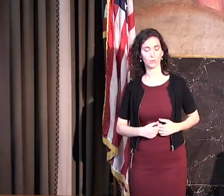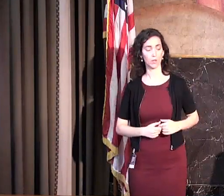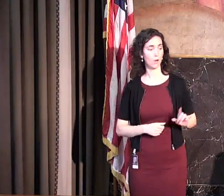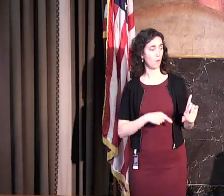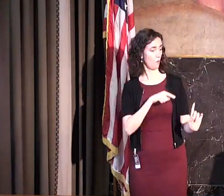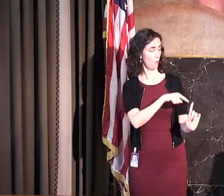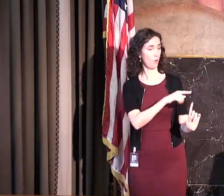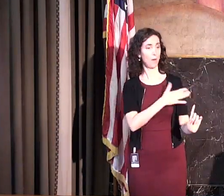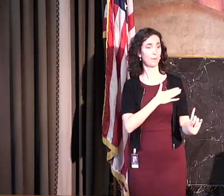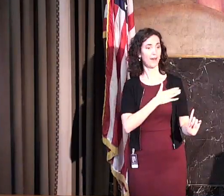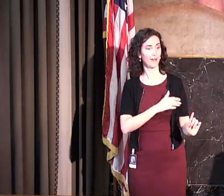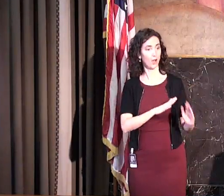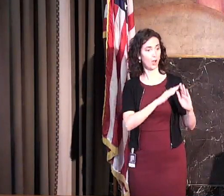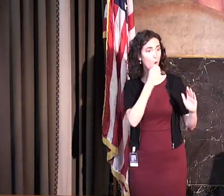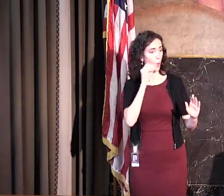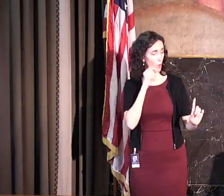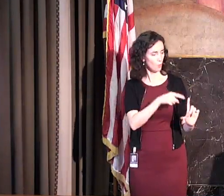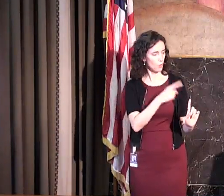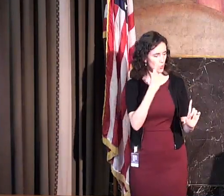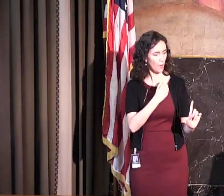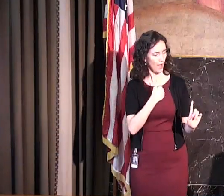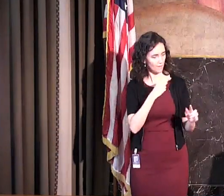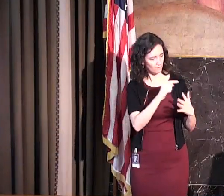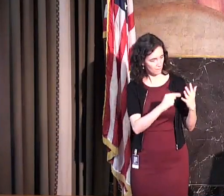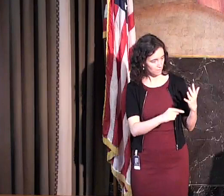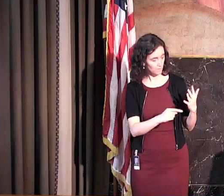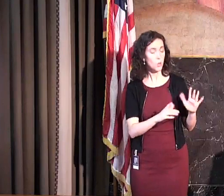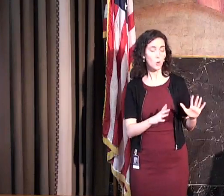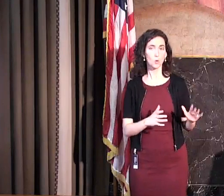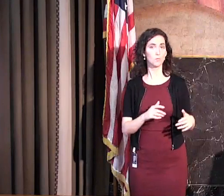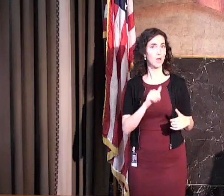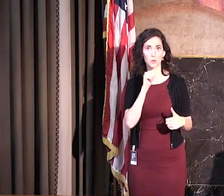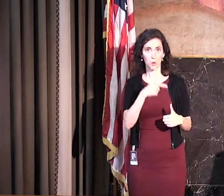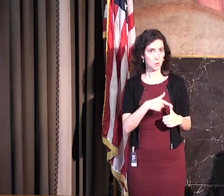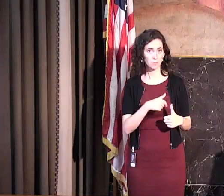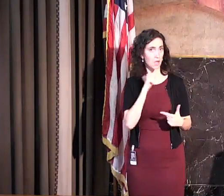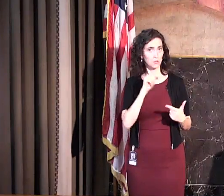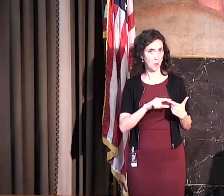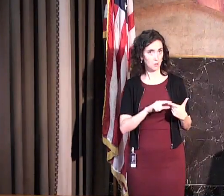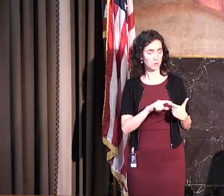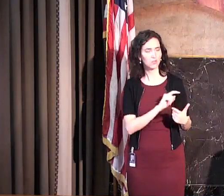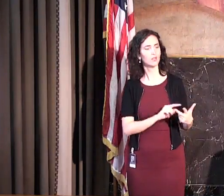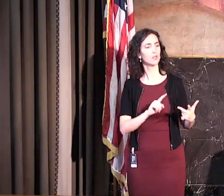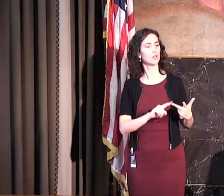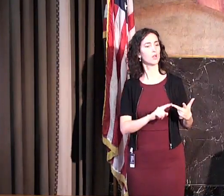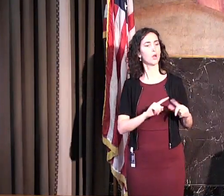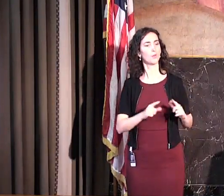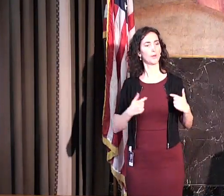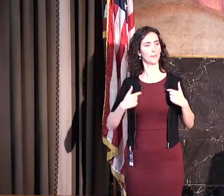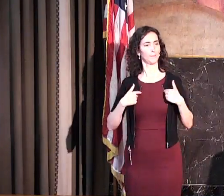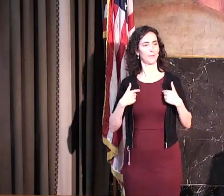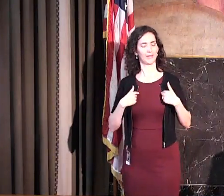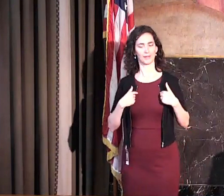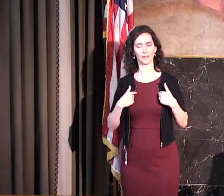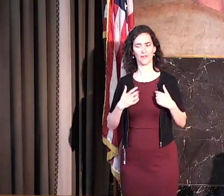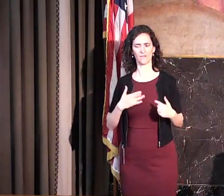someone who is? And then even if the answer is no to those questions, what's my tolerance for risk personally?